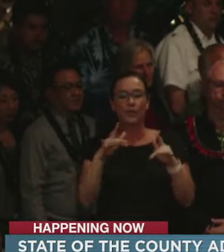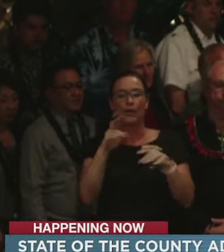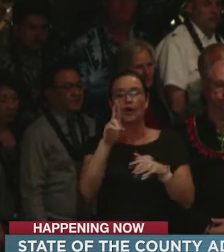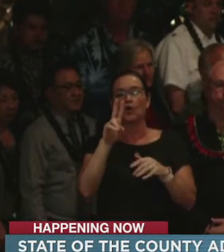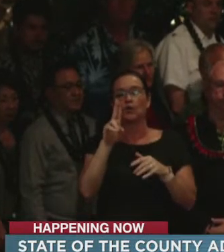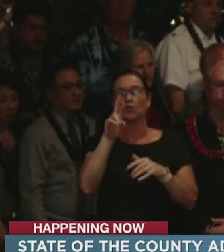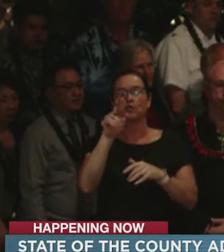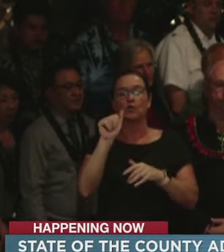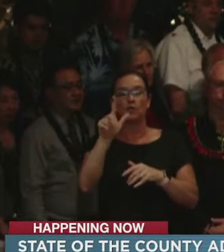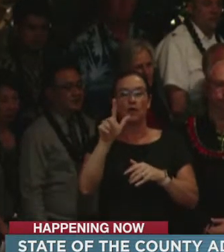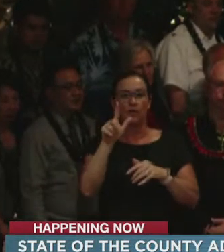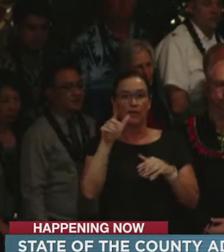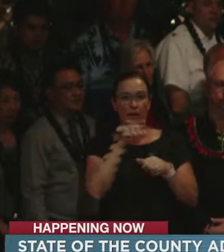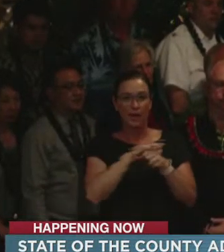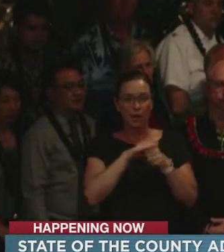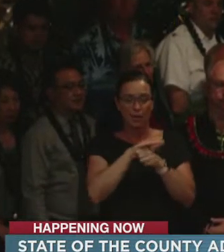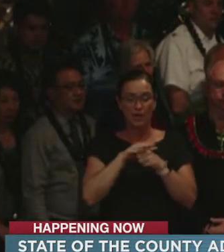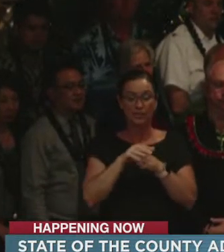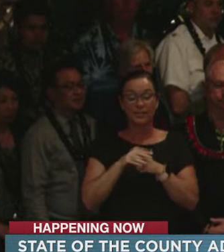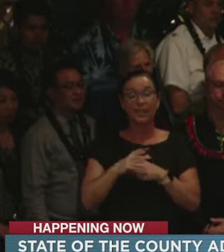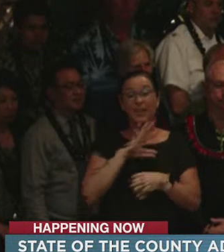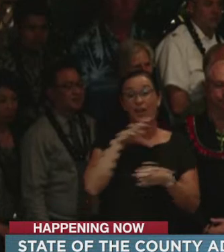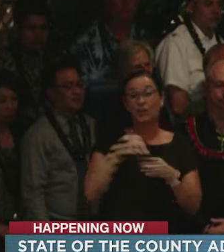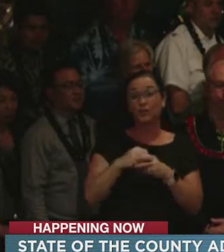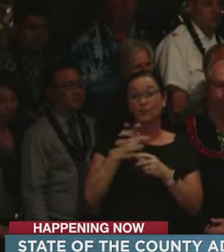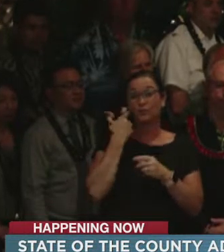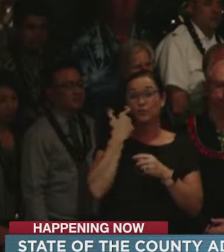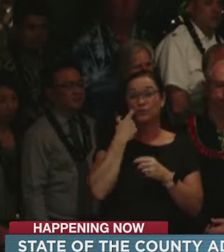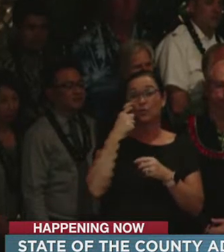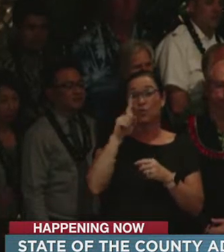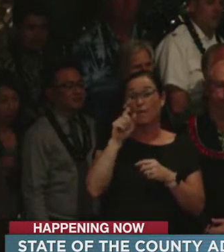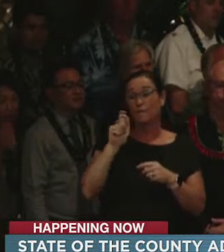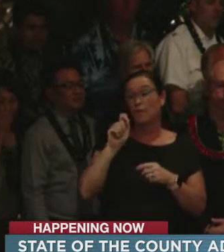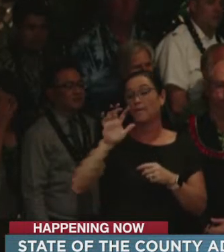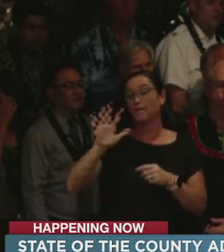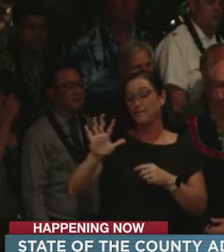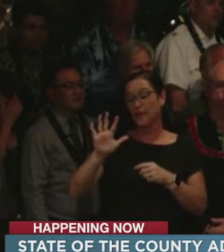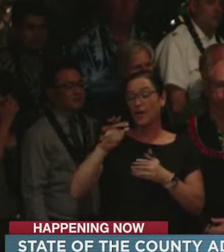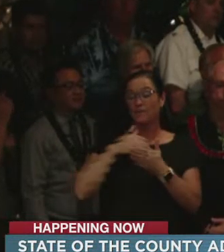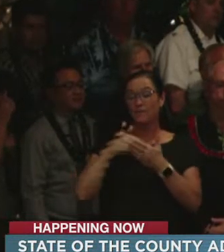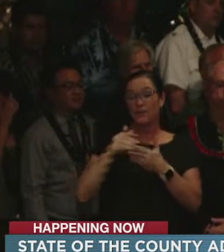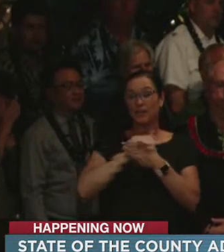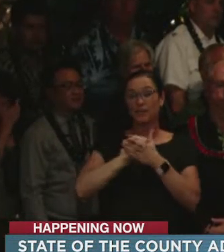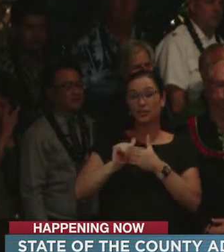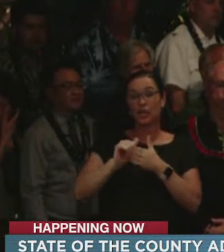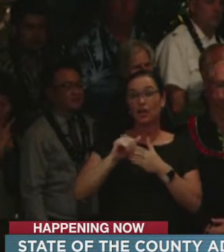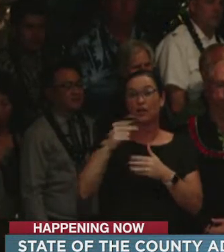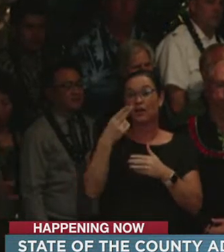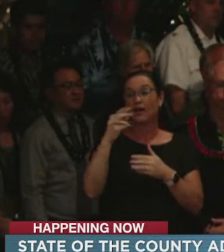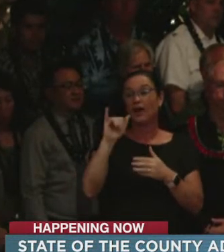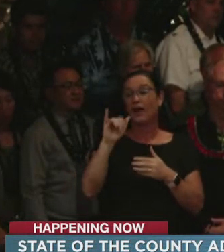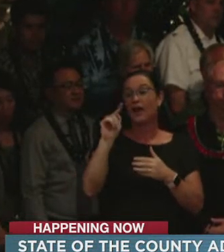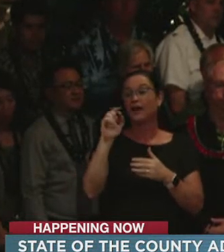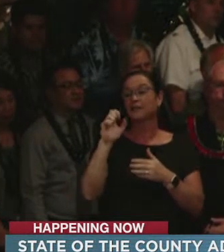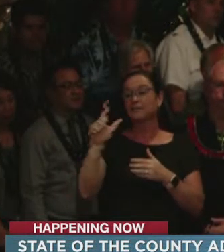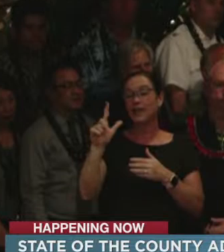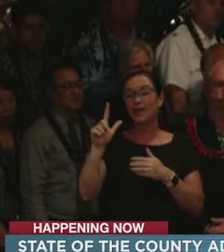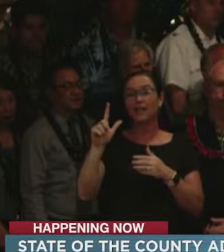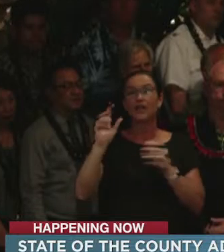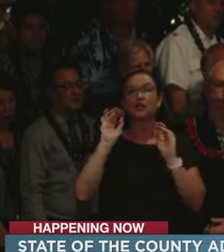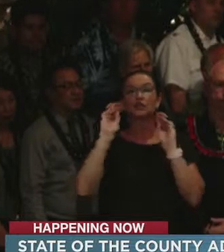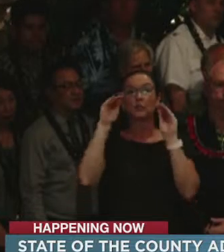This includes the recent $1.5 million Hawaii telecom investment to complete a fiber ring in East